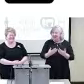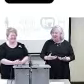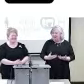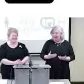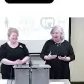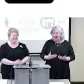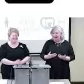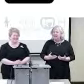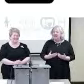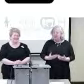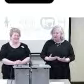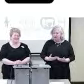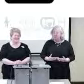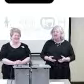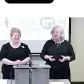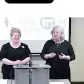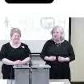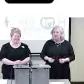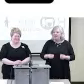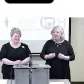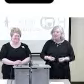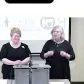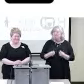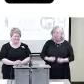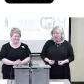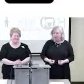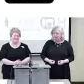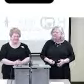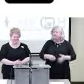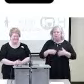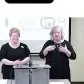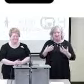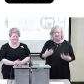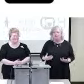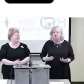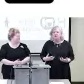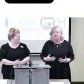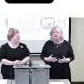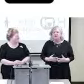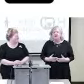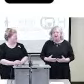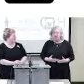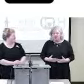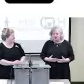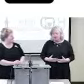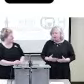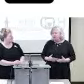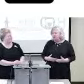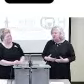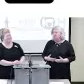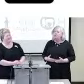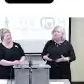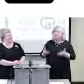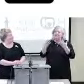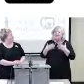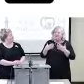in your summer camps exercising is going to help your brain it releases endorphins but it also prepares